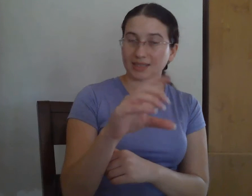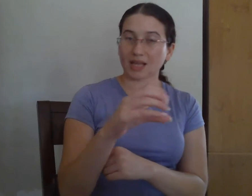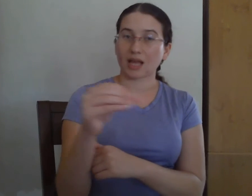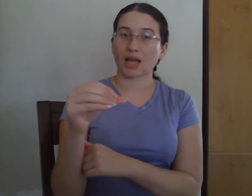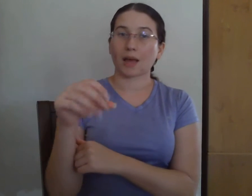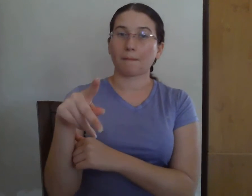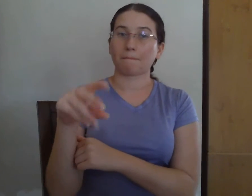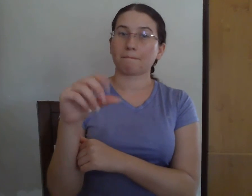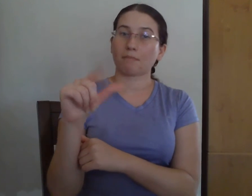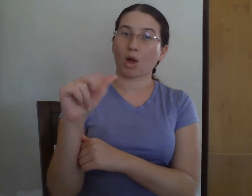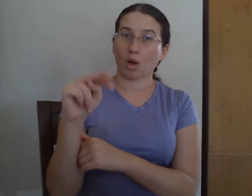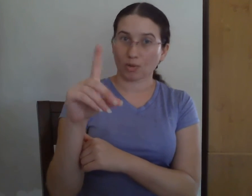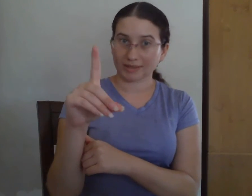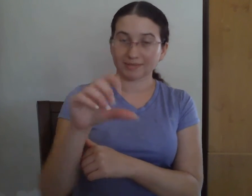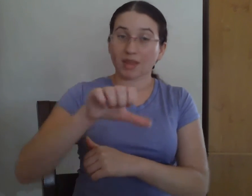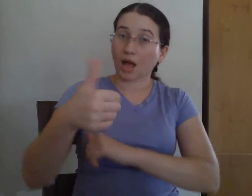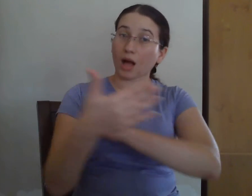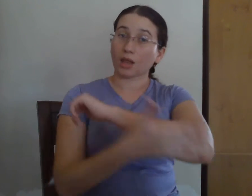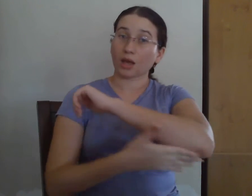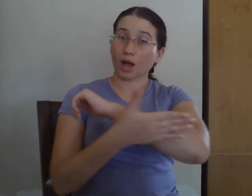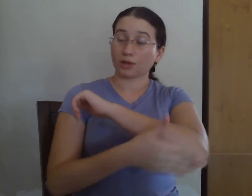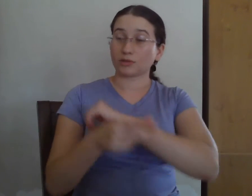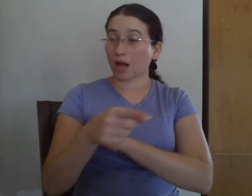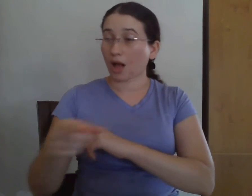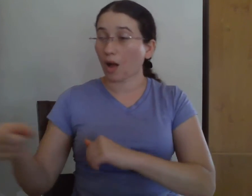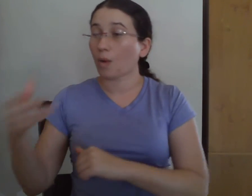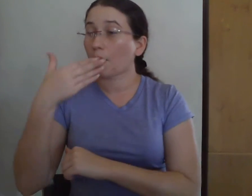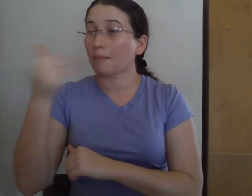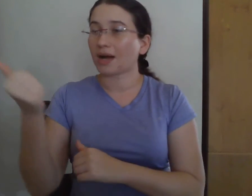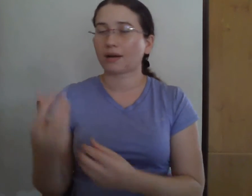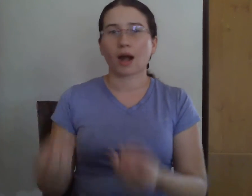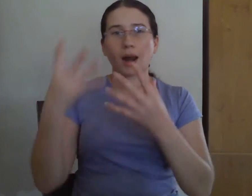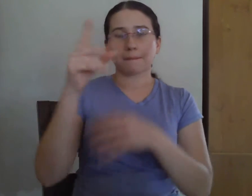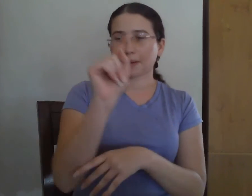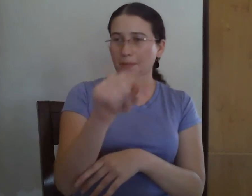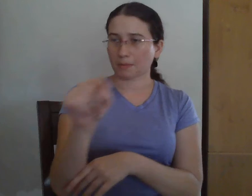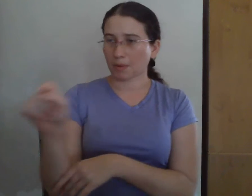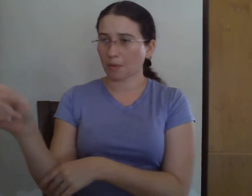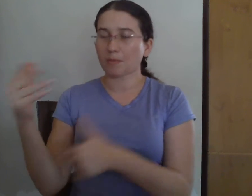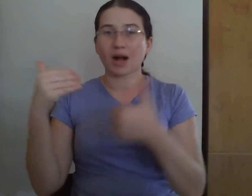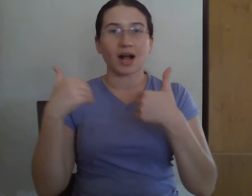the US in reading, how many of them have a formal system for helping teachers improve?